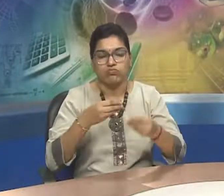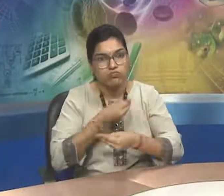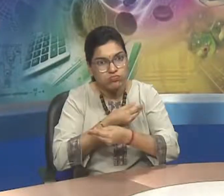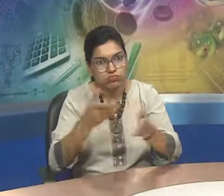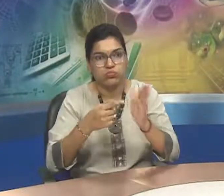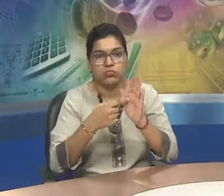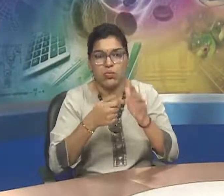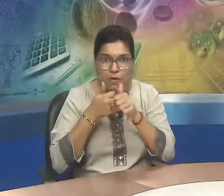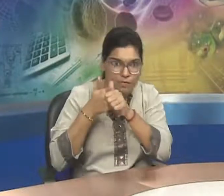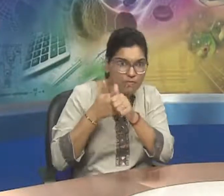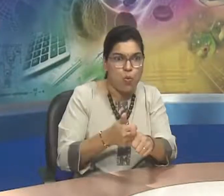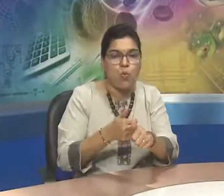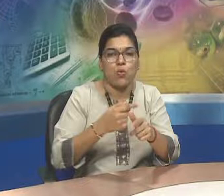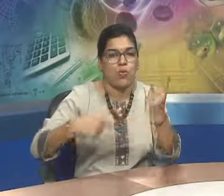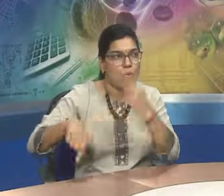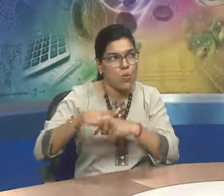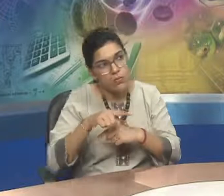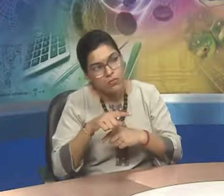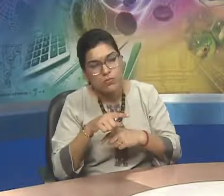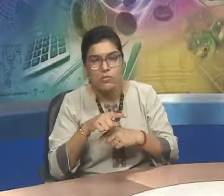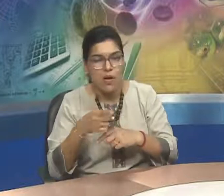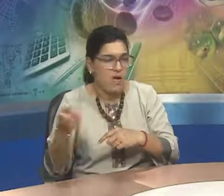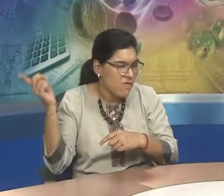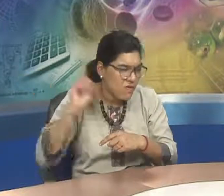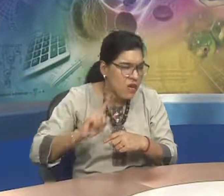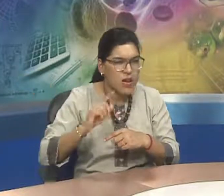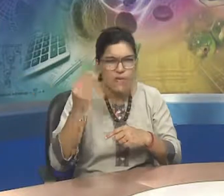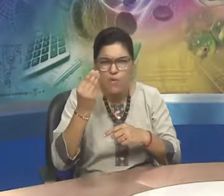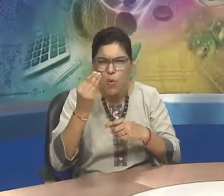This word is infringing.